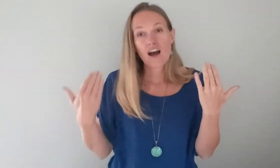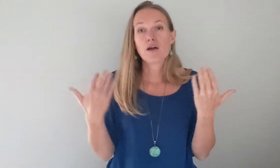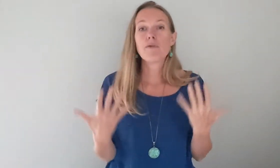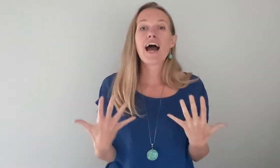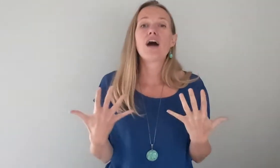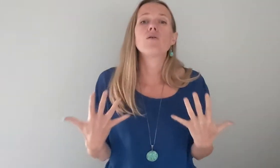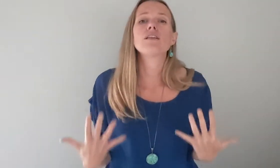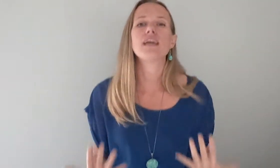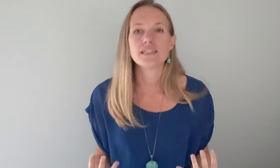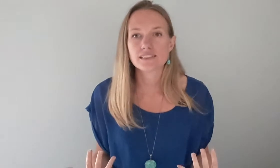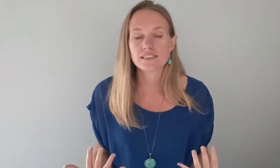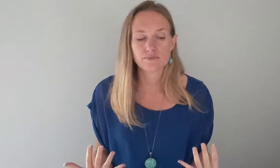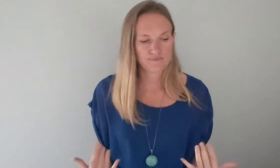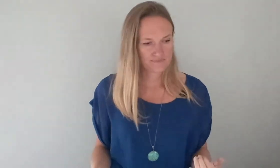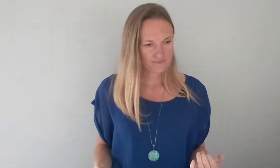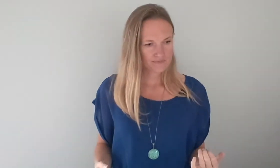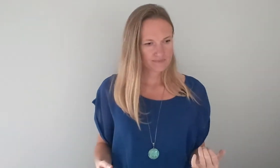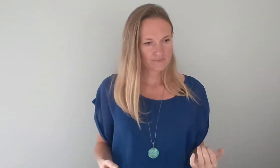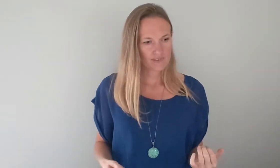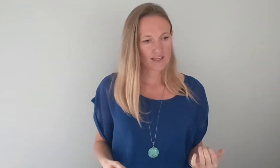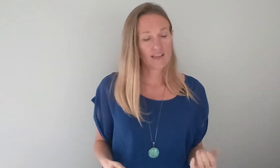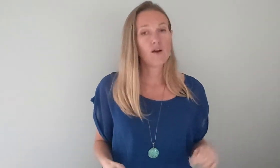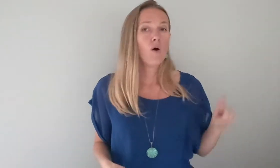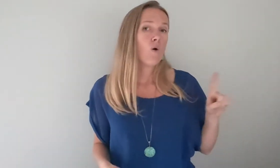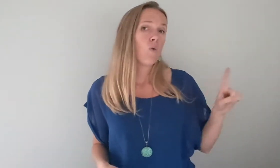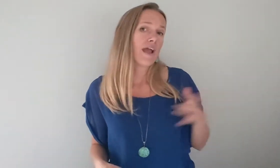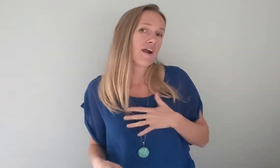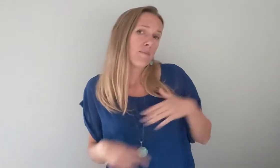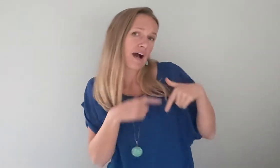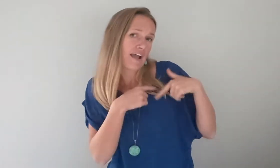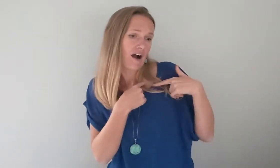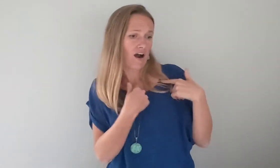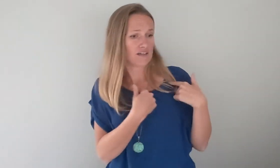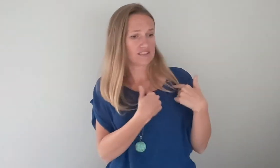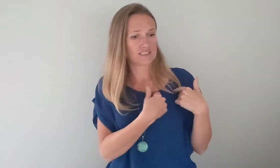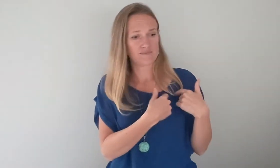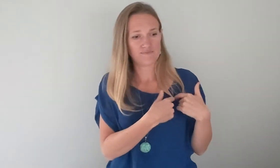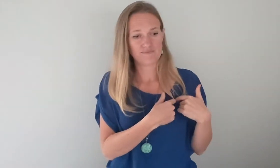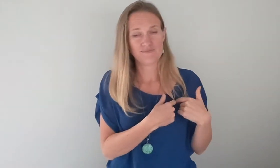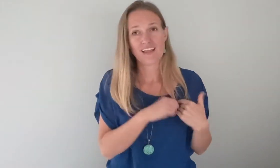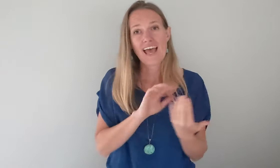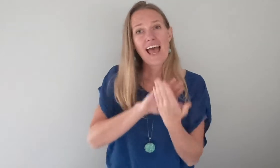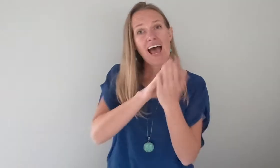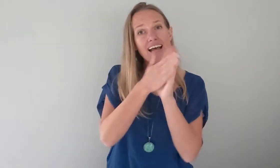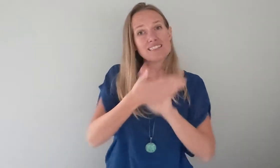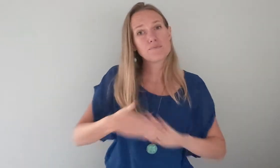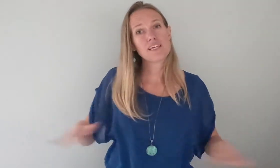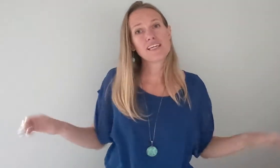are powerless. Okay? Where my heart has